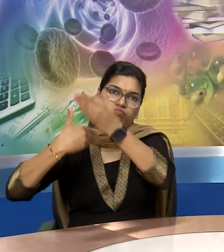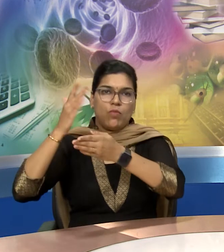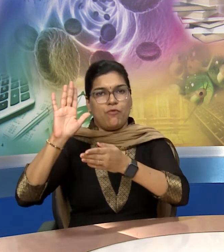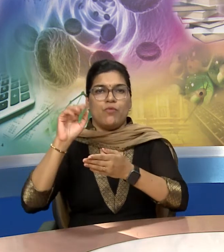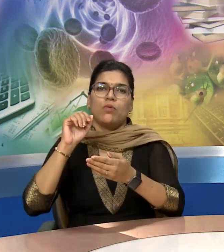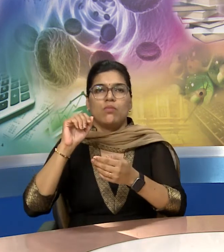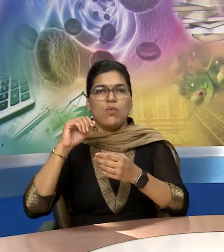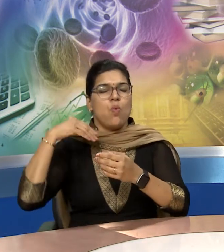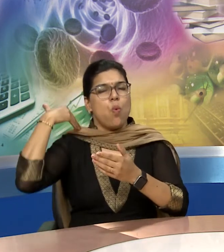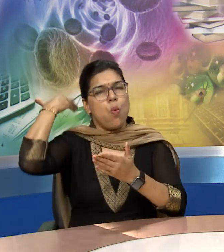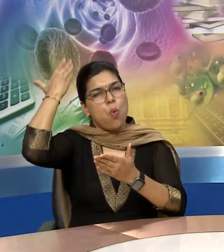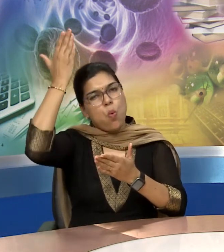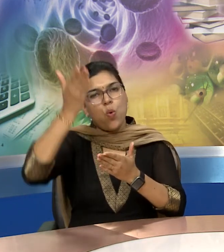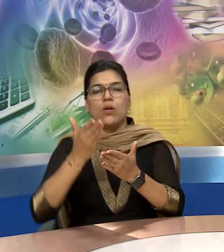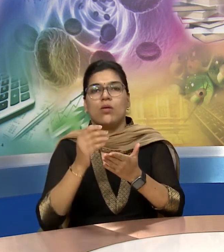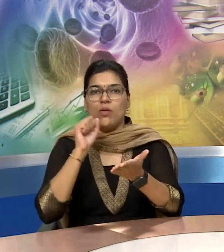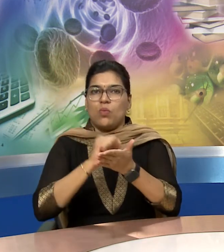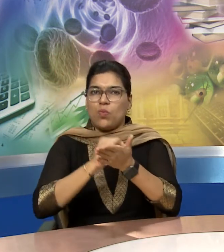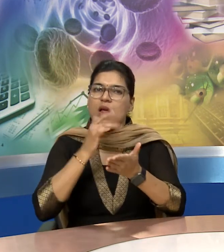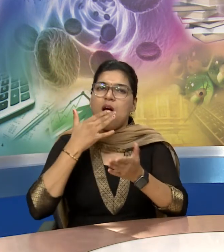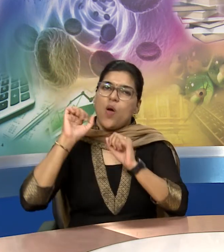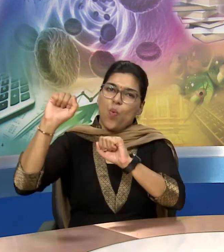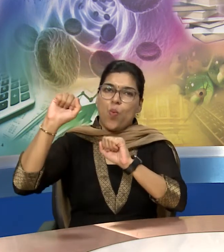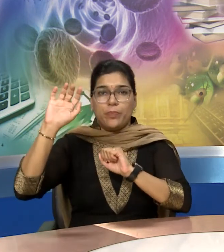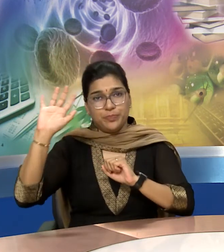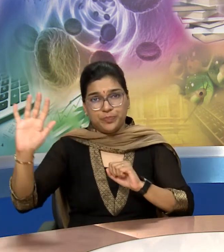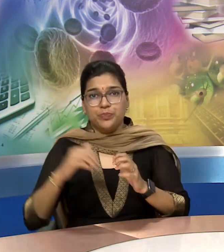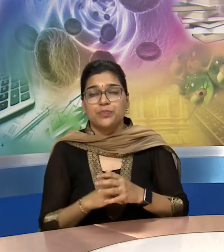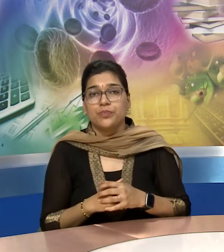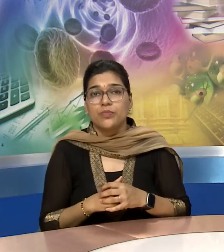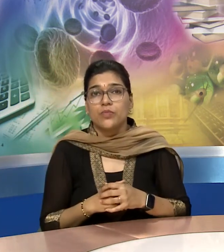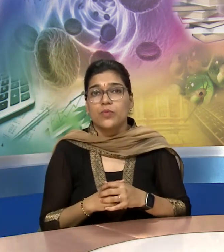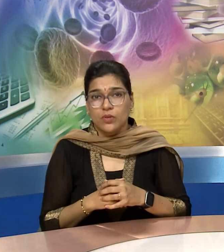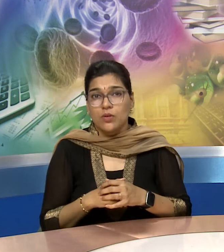as subject, binding, or typography.